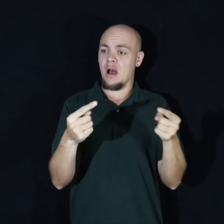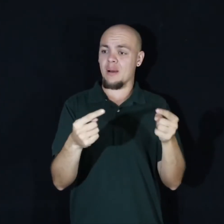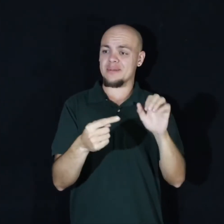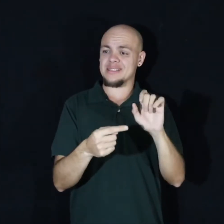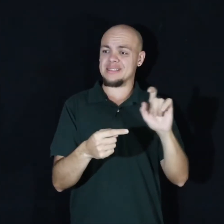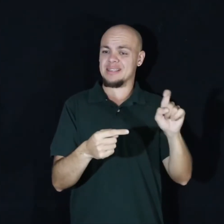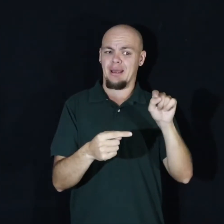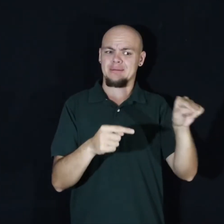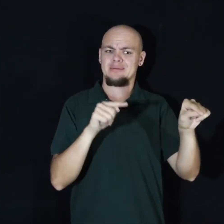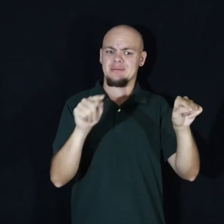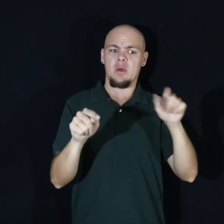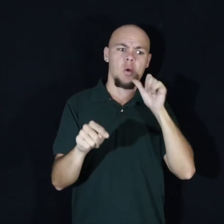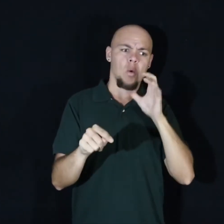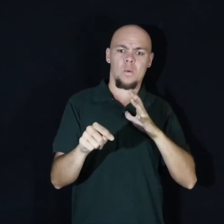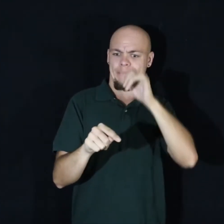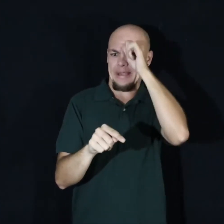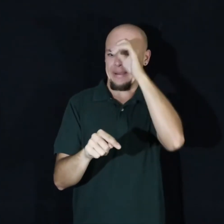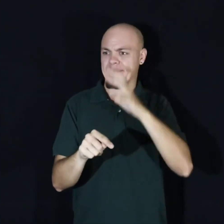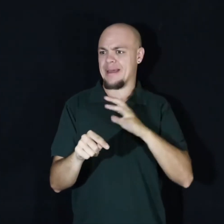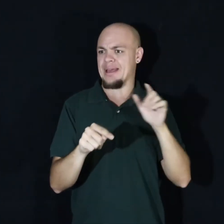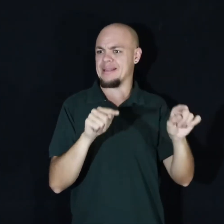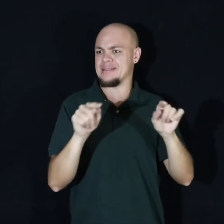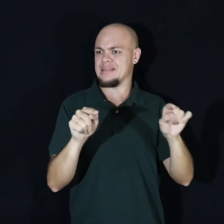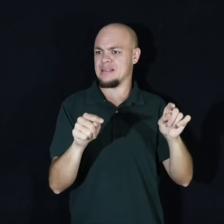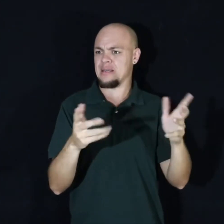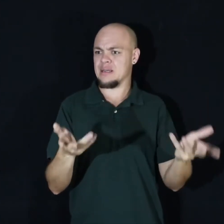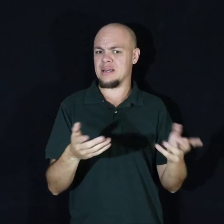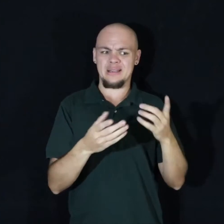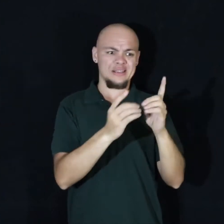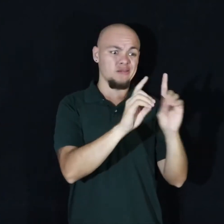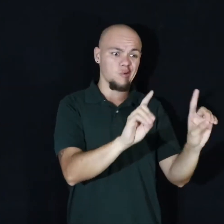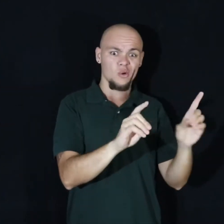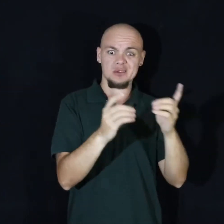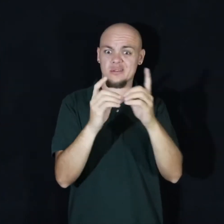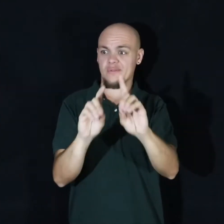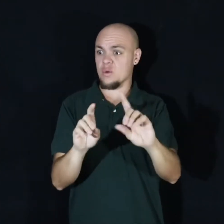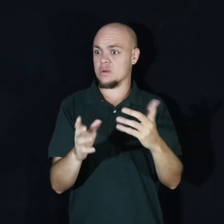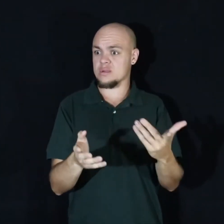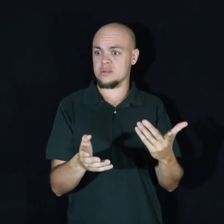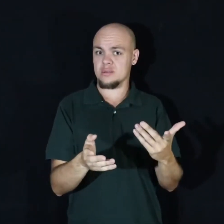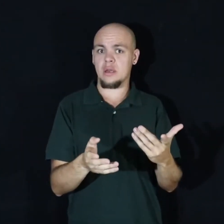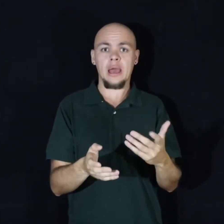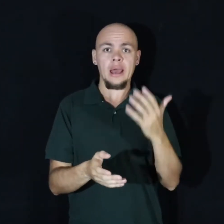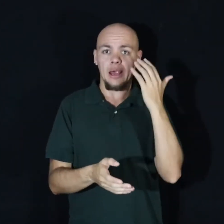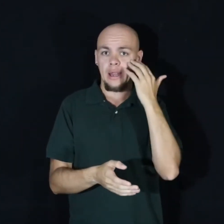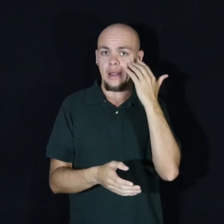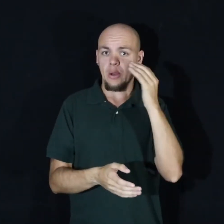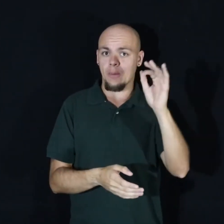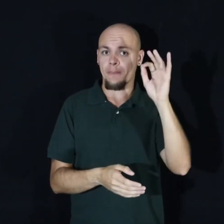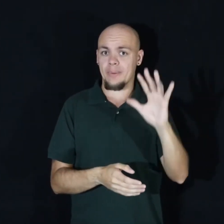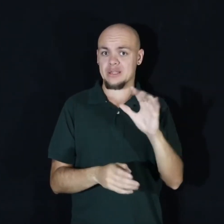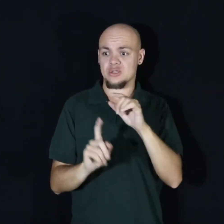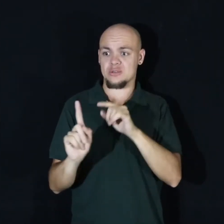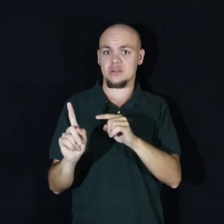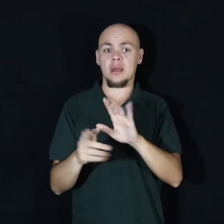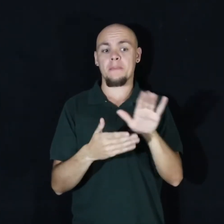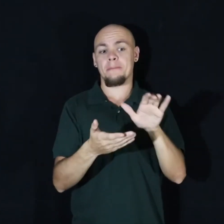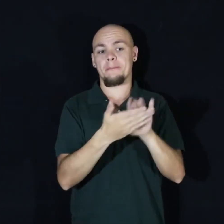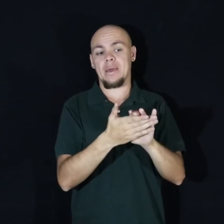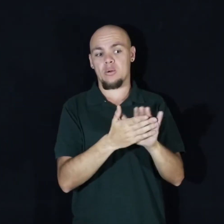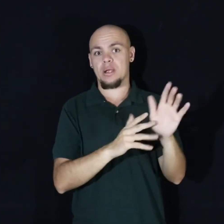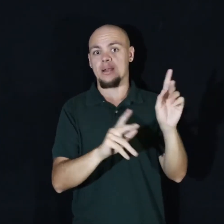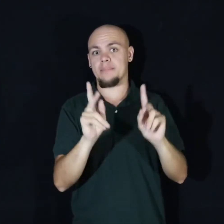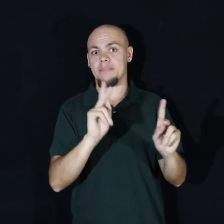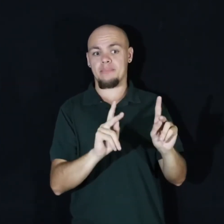who are of opposite sex. And I know some pastors who have married some people that never should